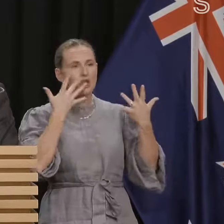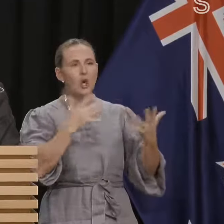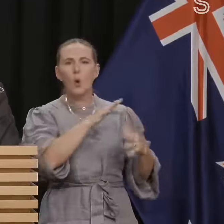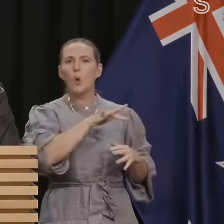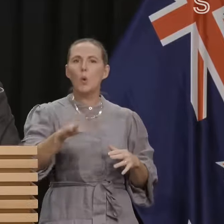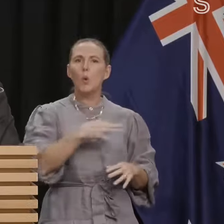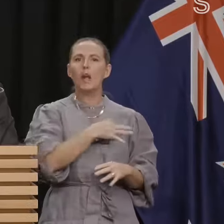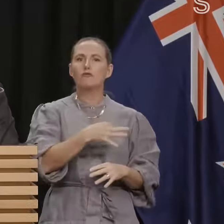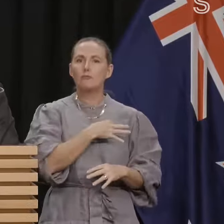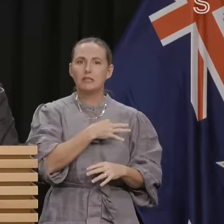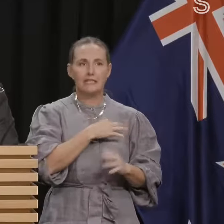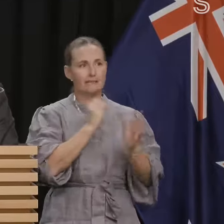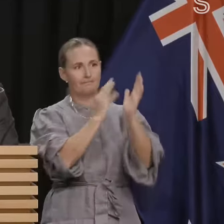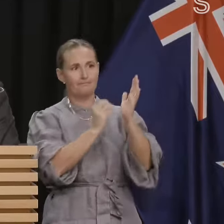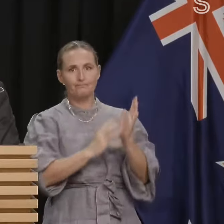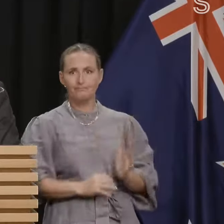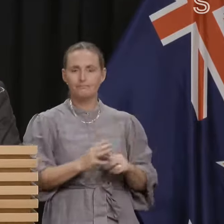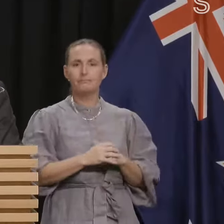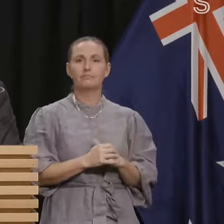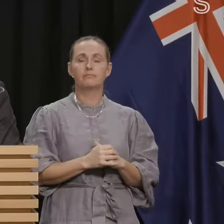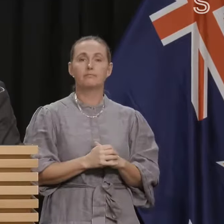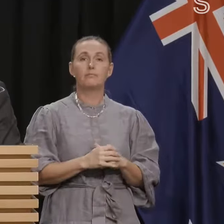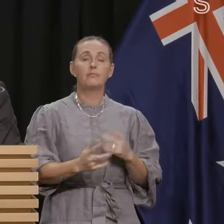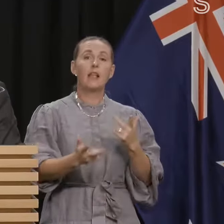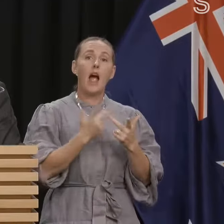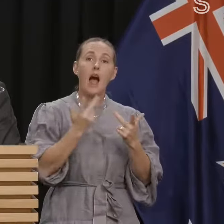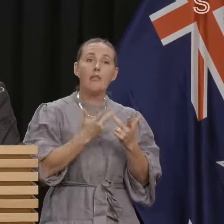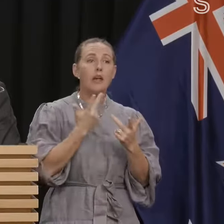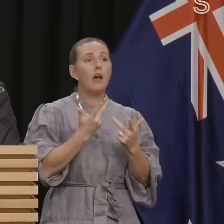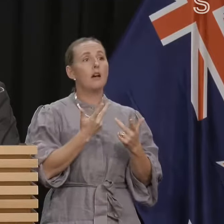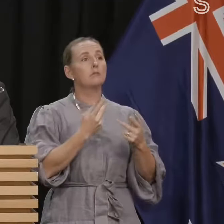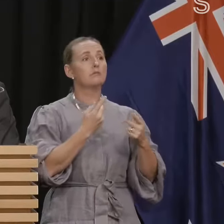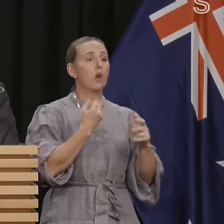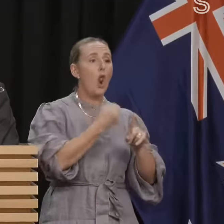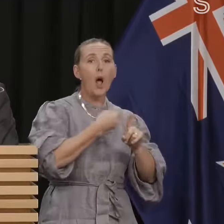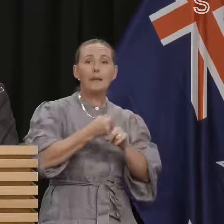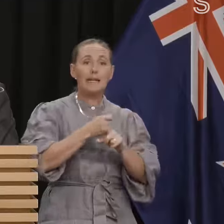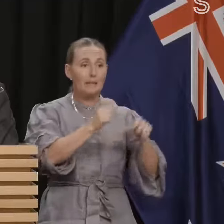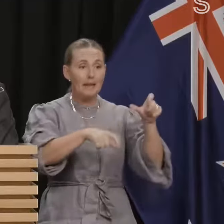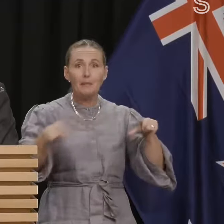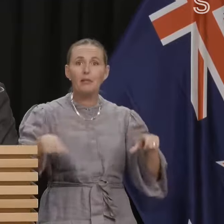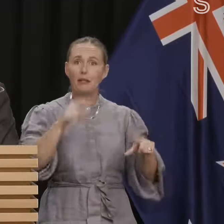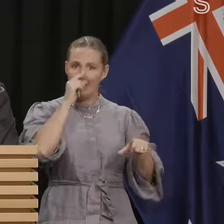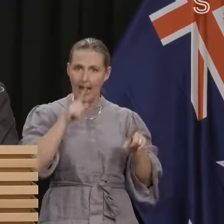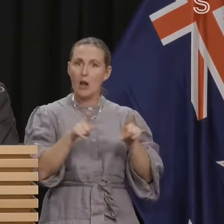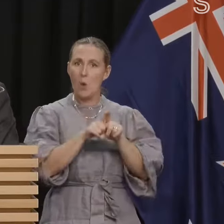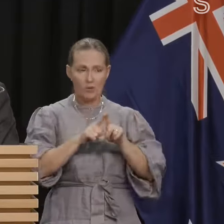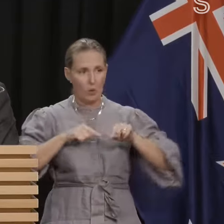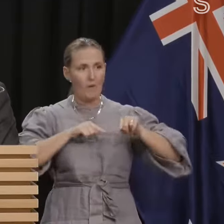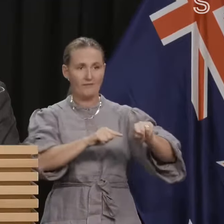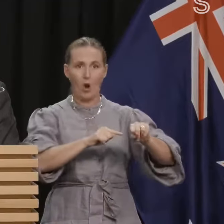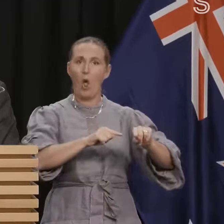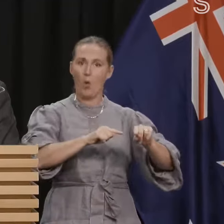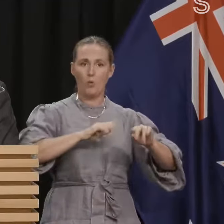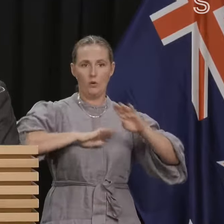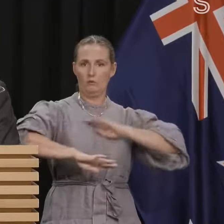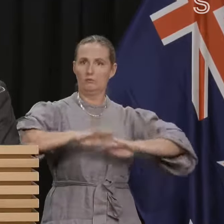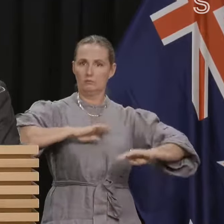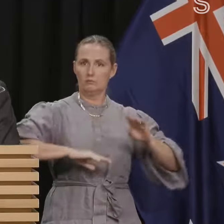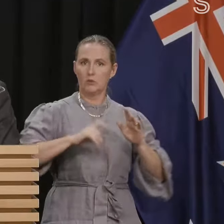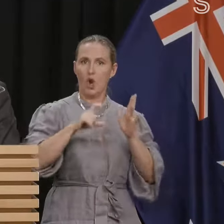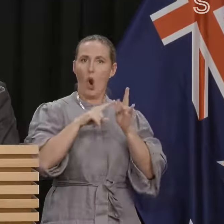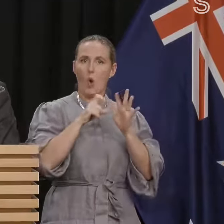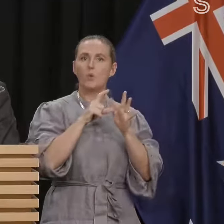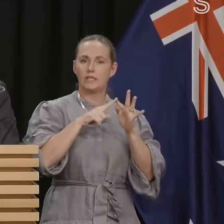lobbying, for instance, peak bodies, industry associations and other entities, could also sign up to the voluntary code. The government will